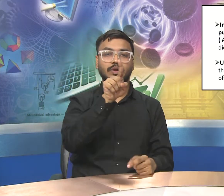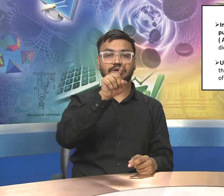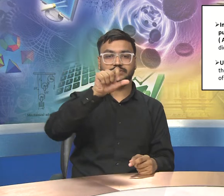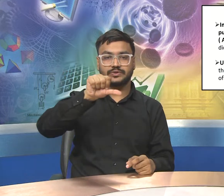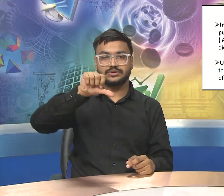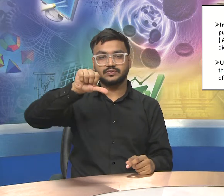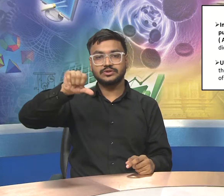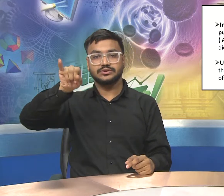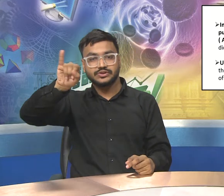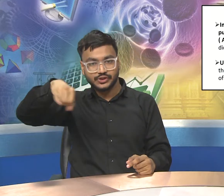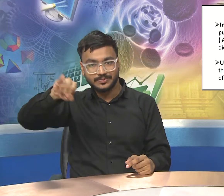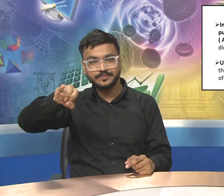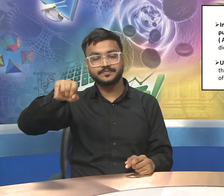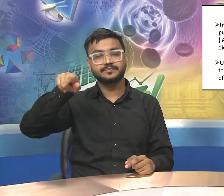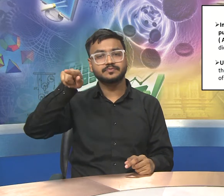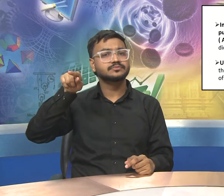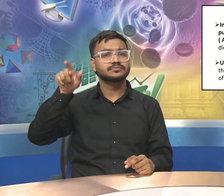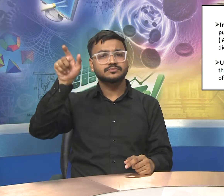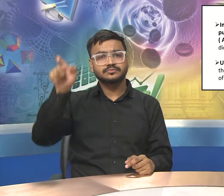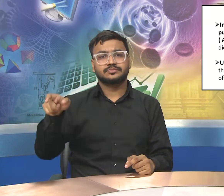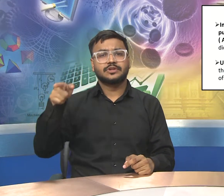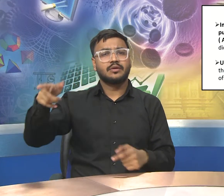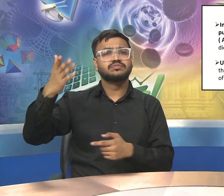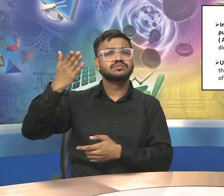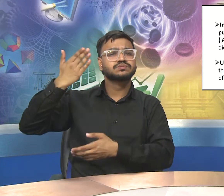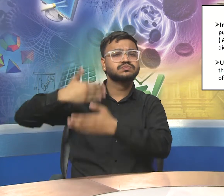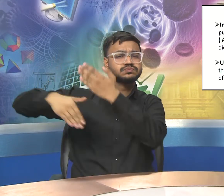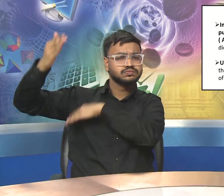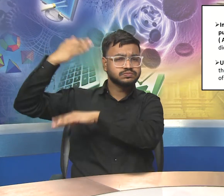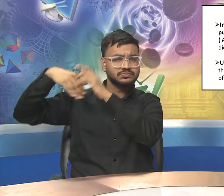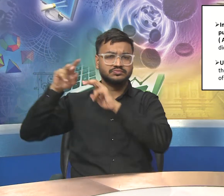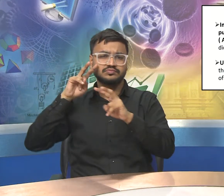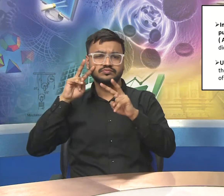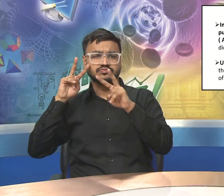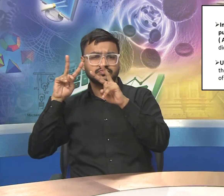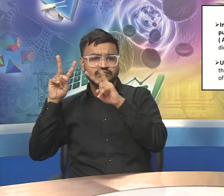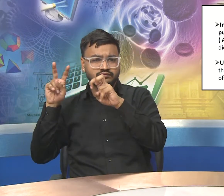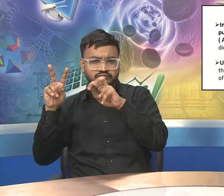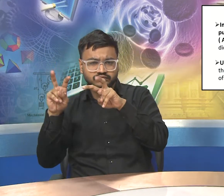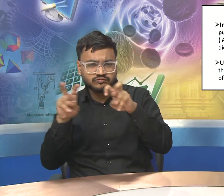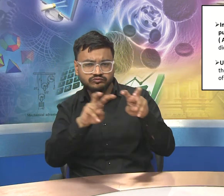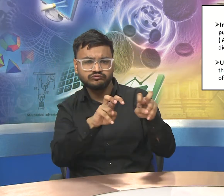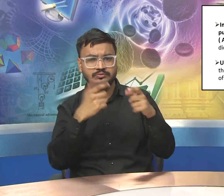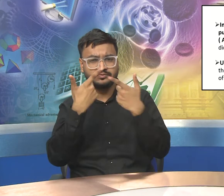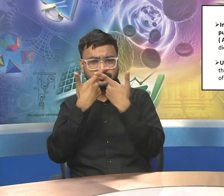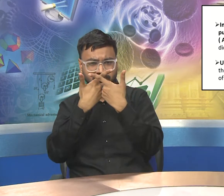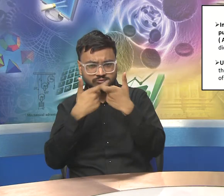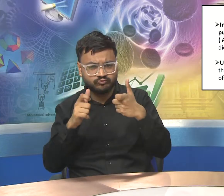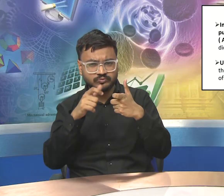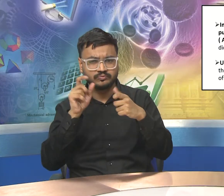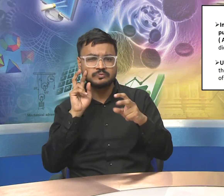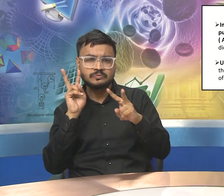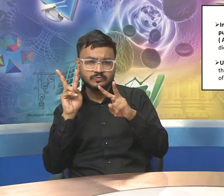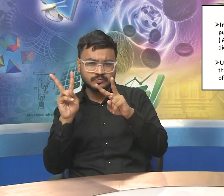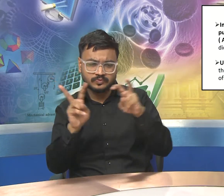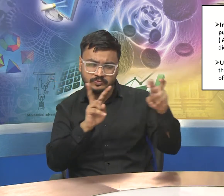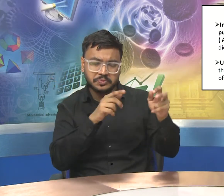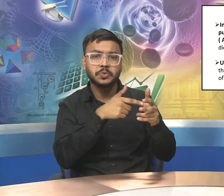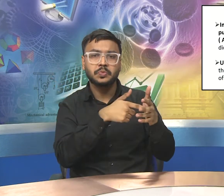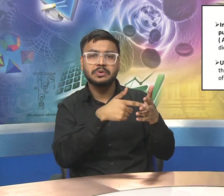A person, Ulrich Zichan, in 1996 conducted research on